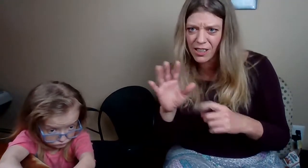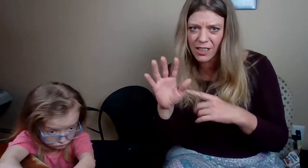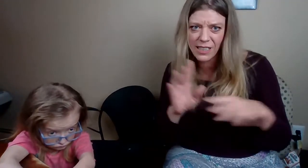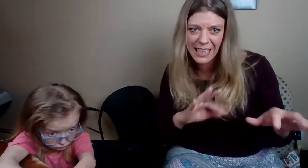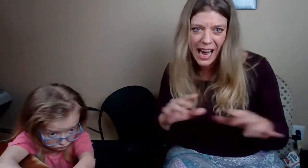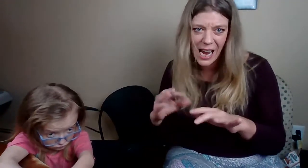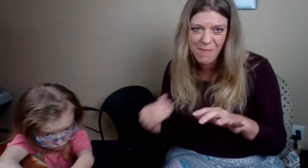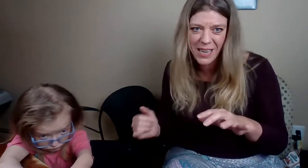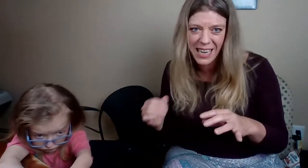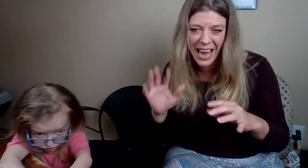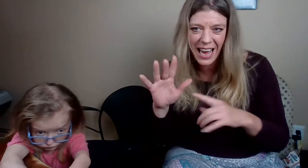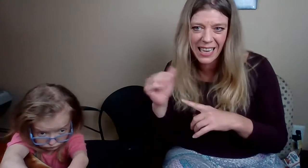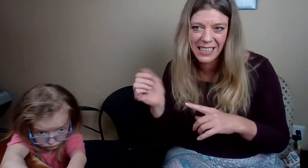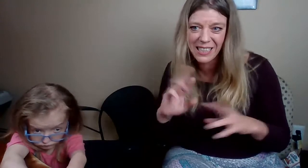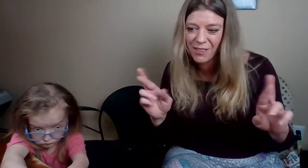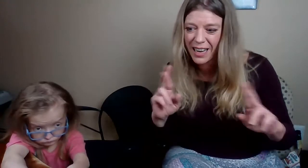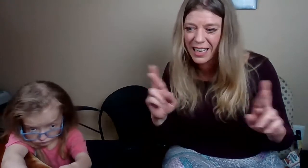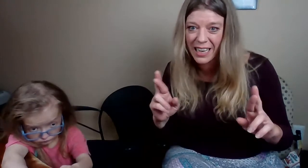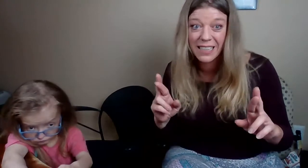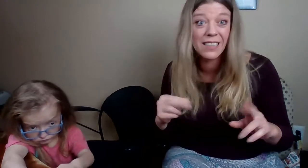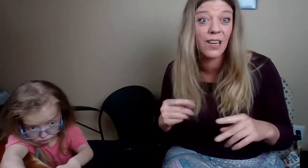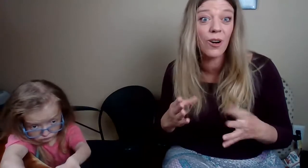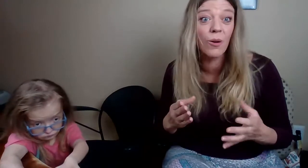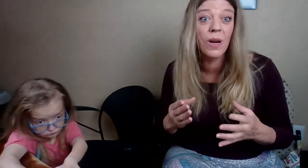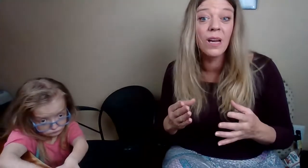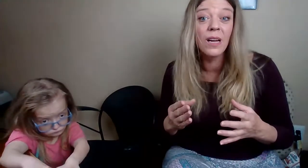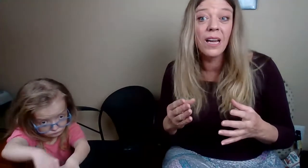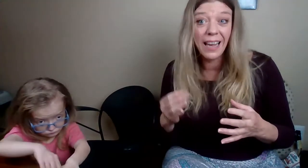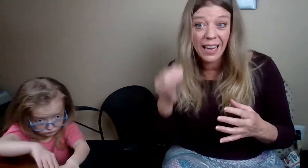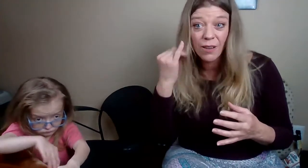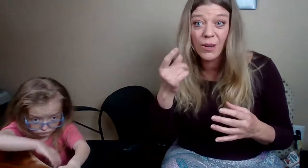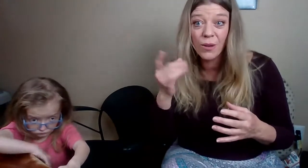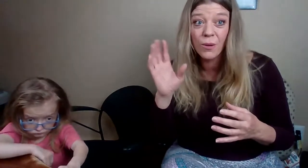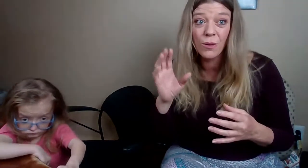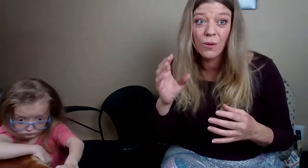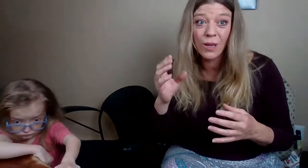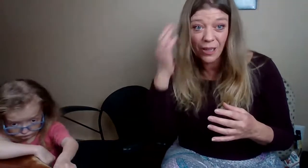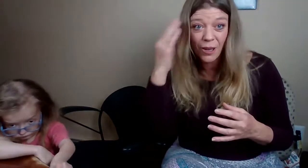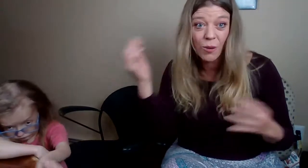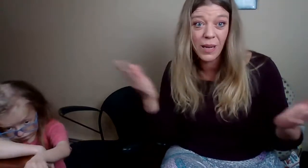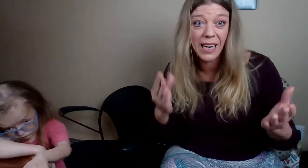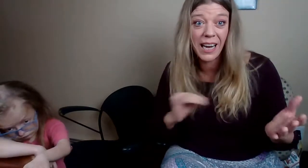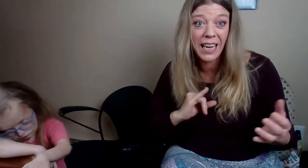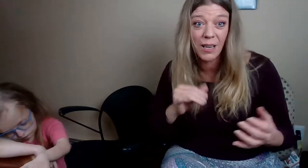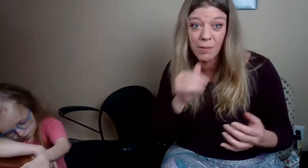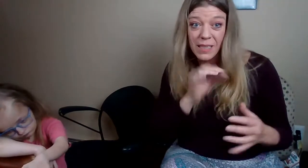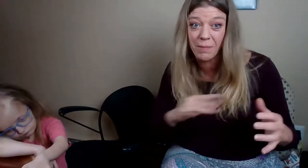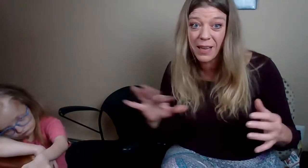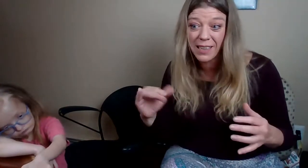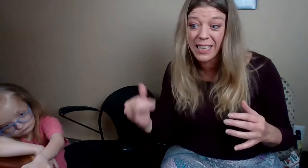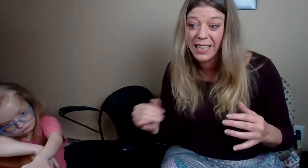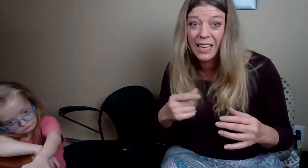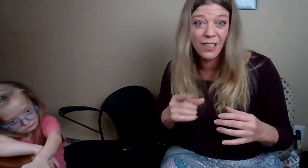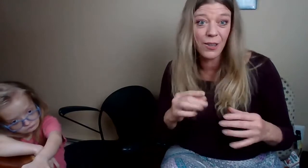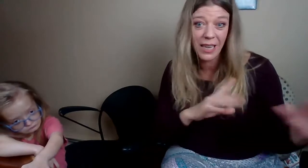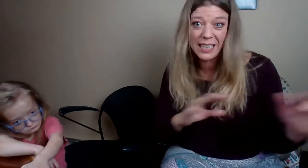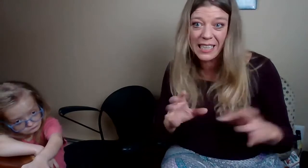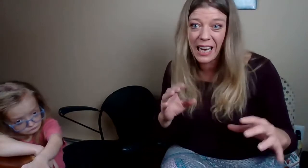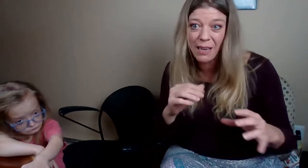your typing hands ready. So if you know what I am spelling, you can type